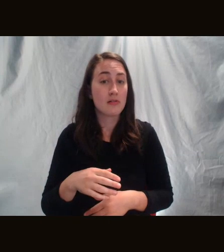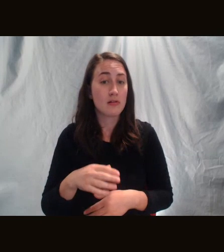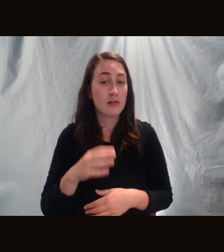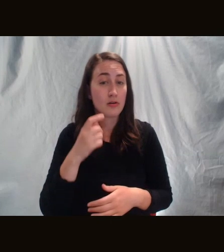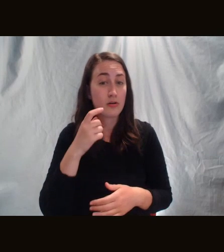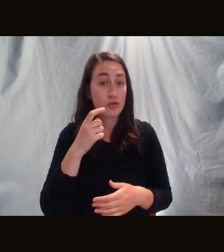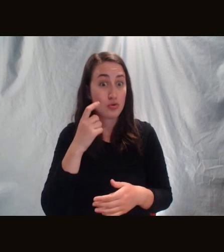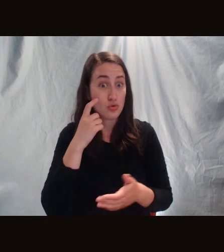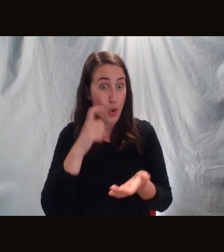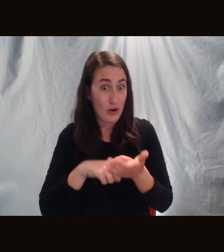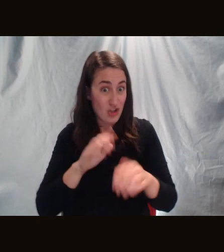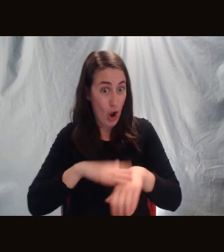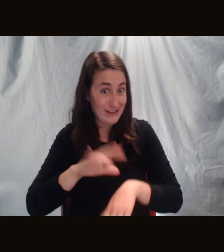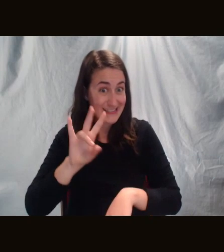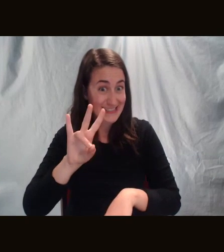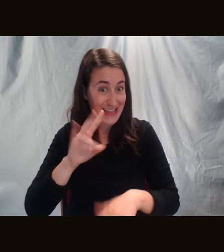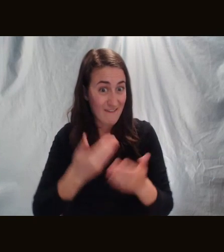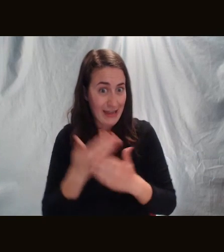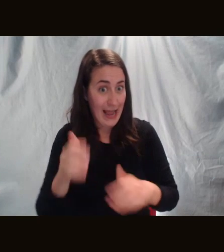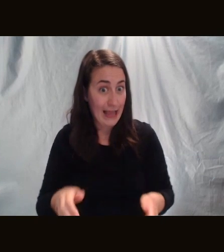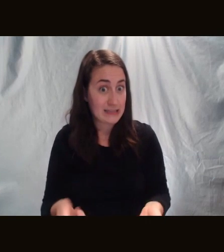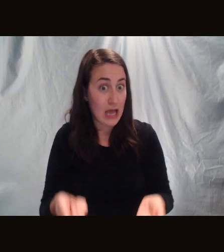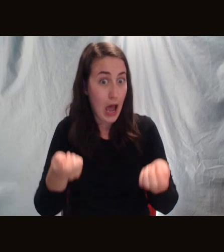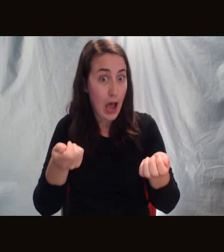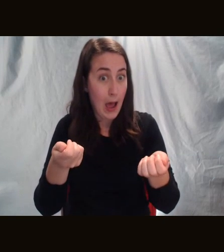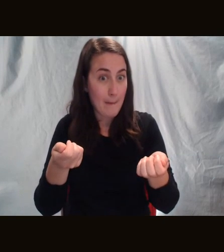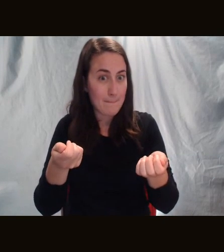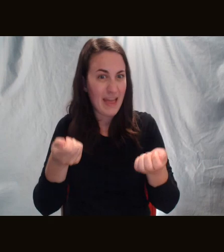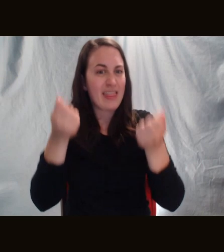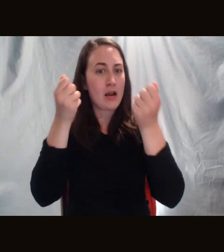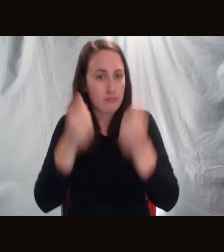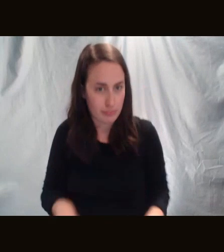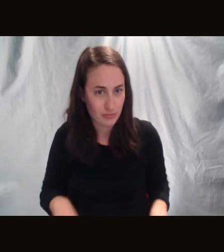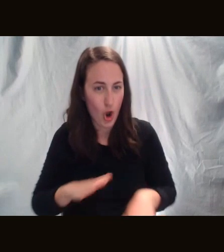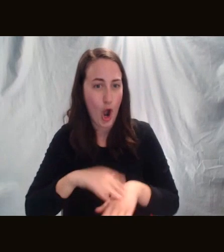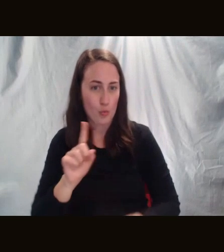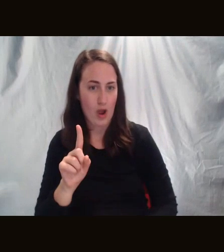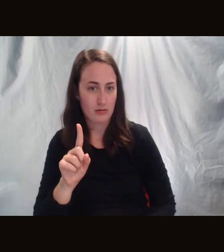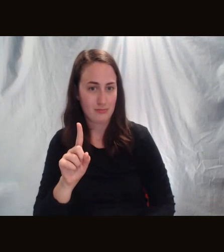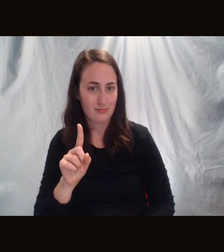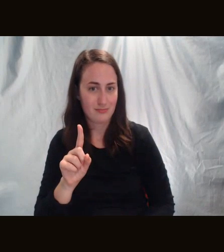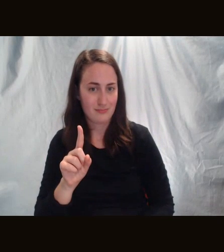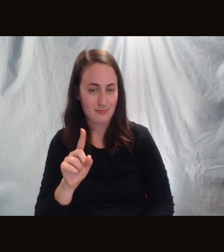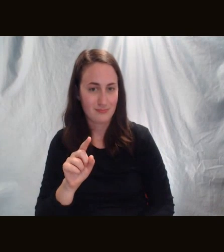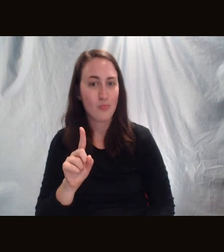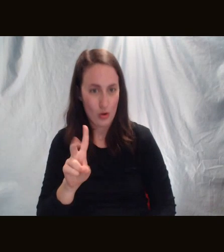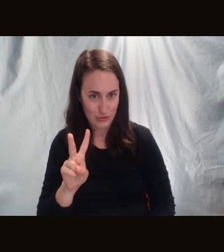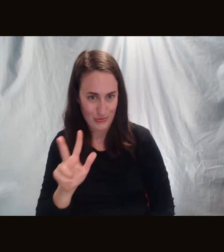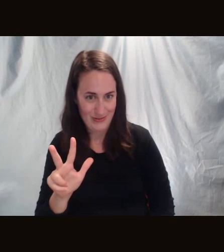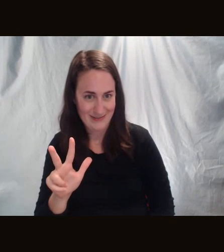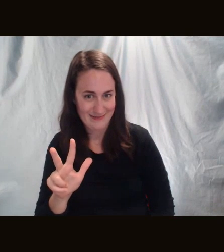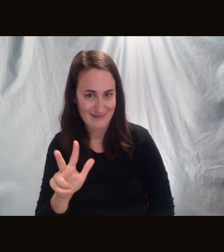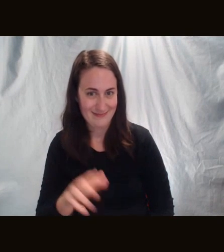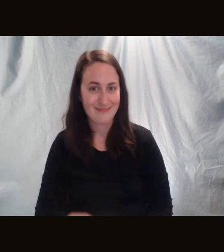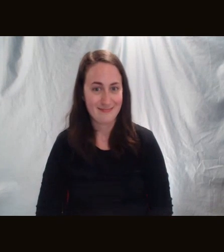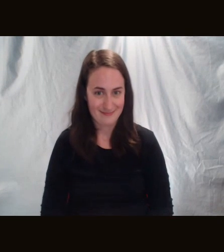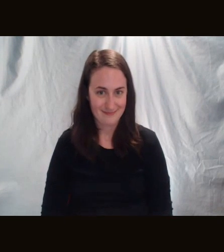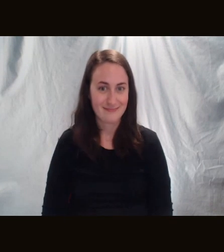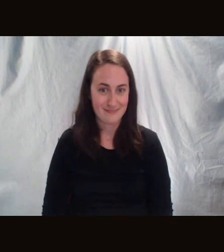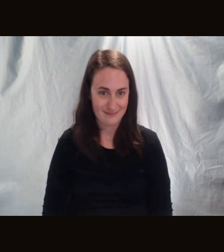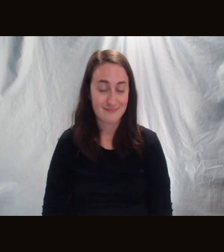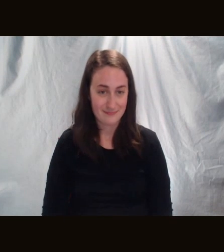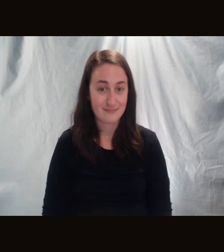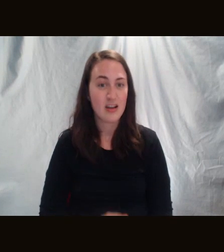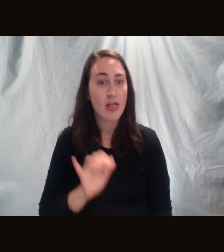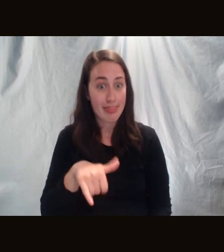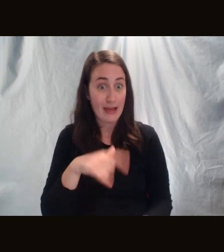by 7 and then we're going to toss on 1. So watch, we go 1, 2, 3, which is followers back